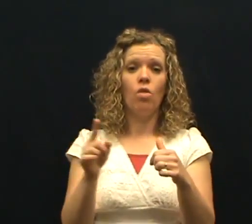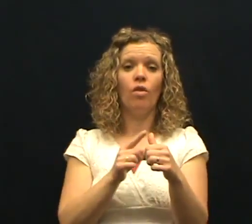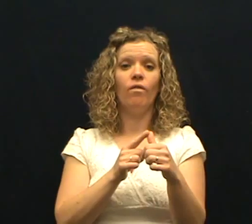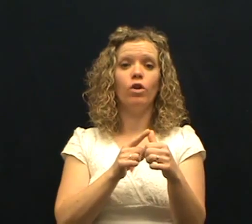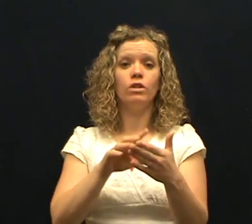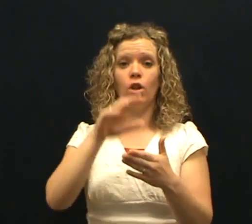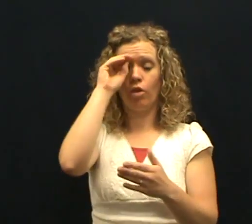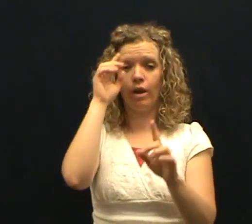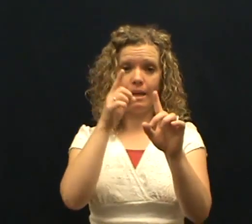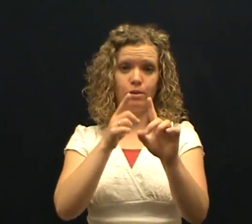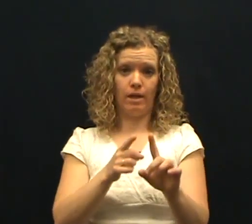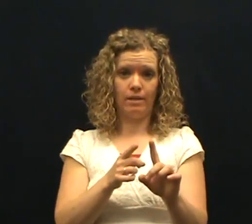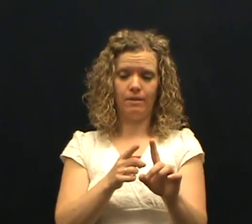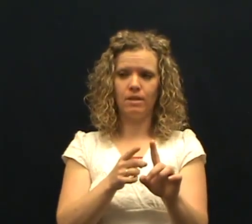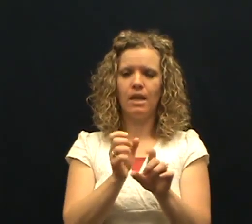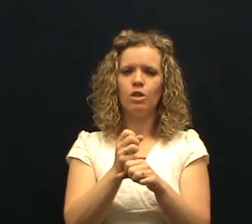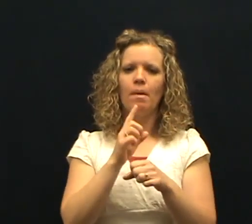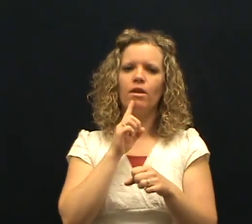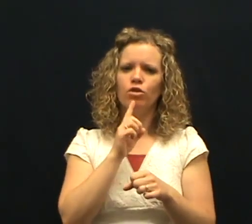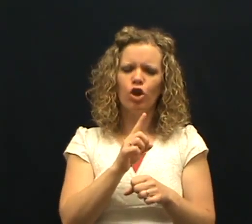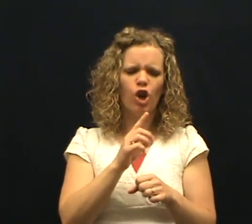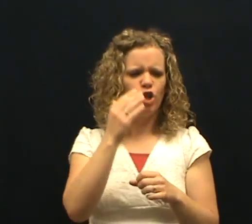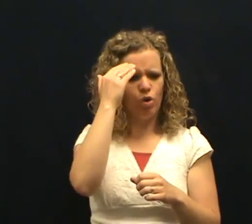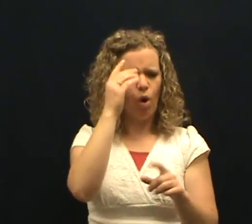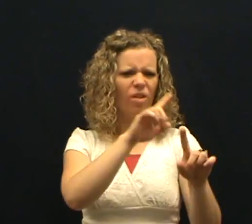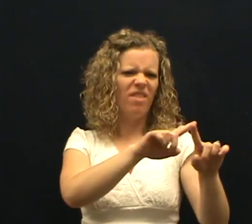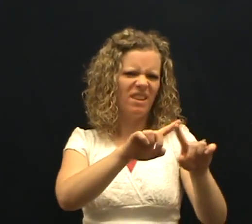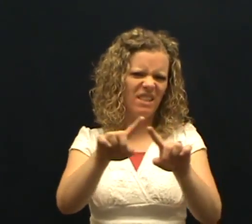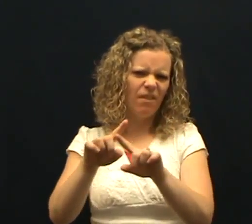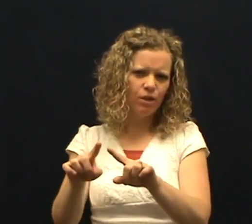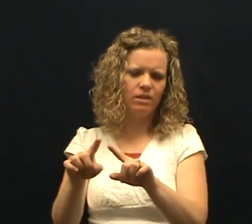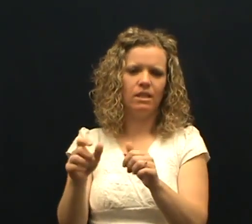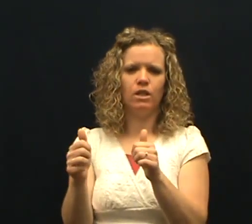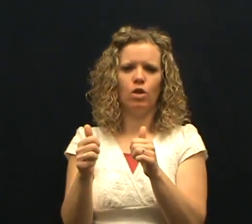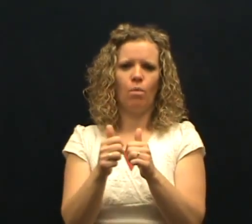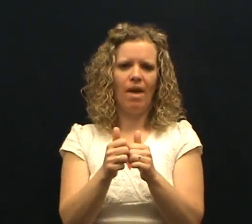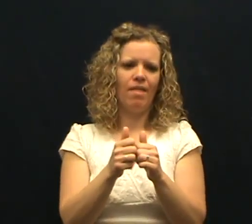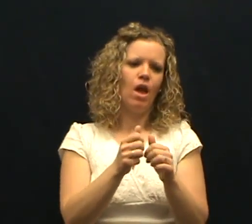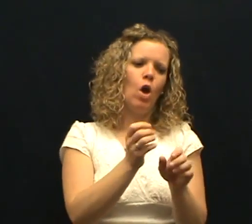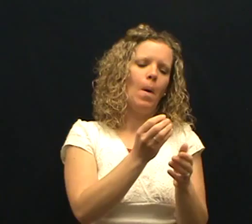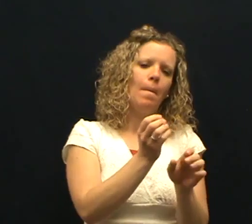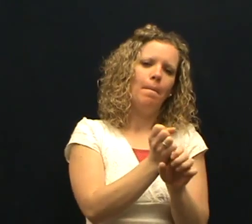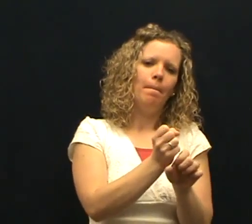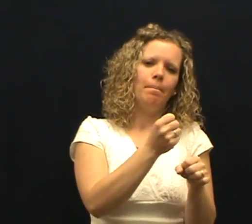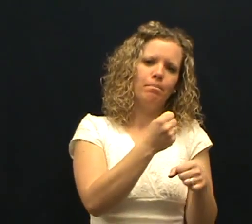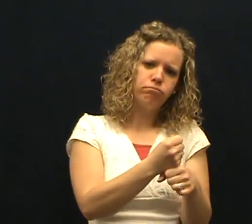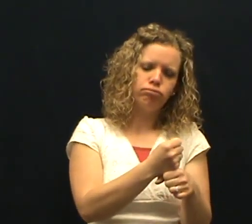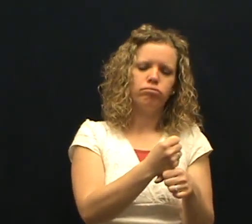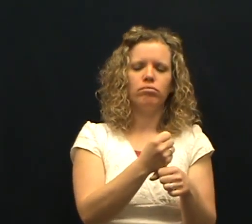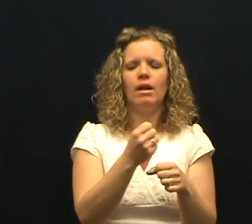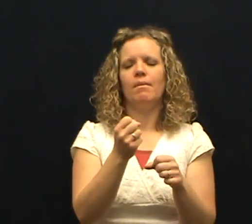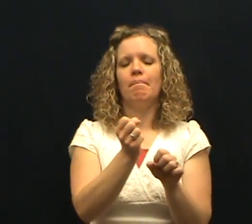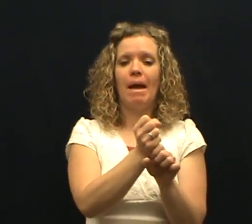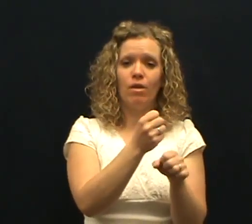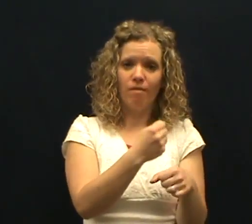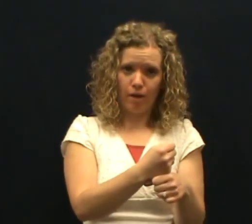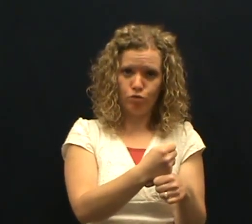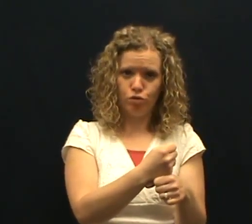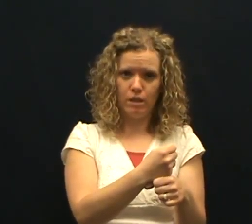distinguish among service, merchandising, and manufacturing operations, because it's actually a pretty significant difference in